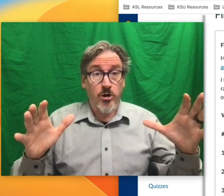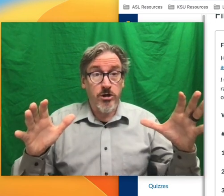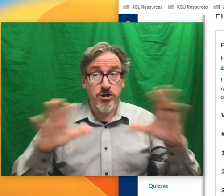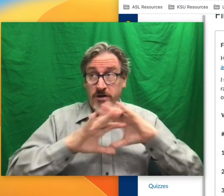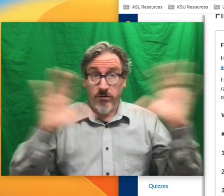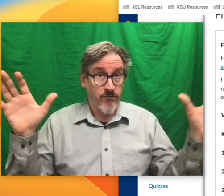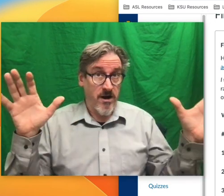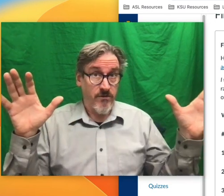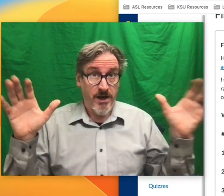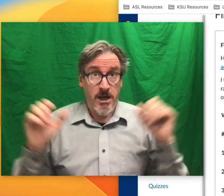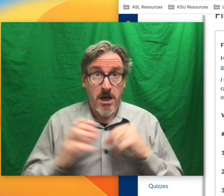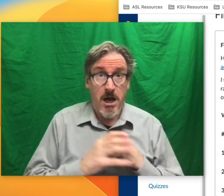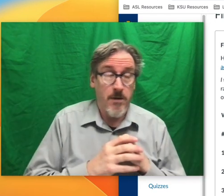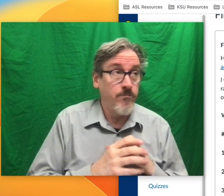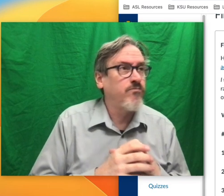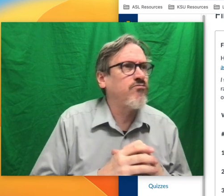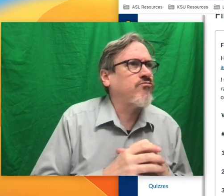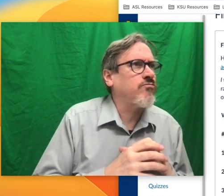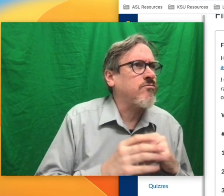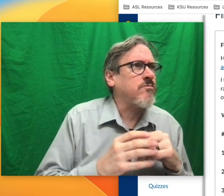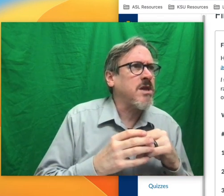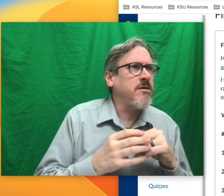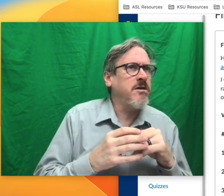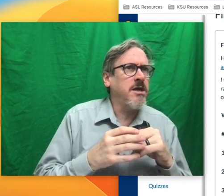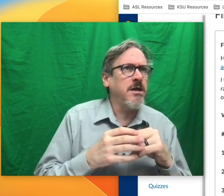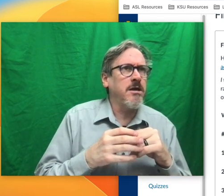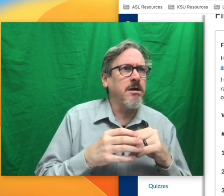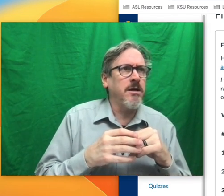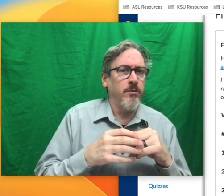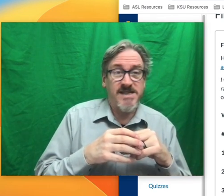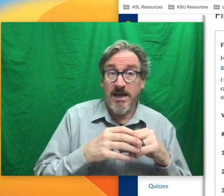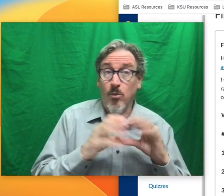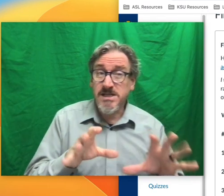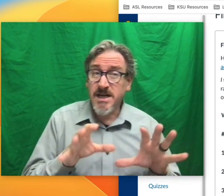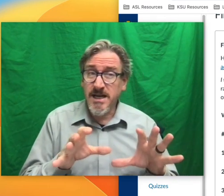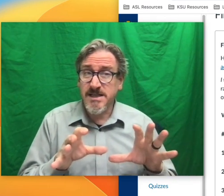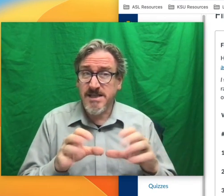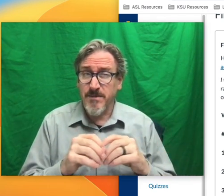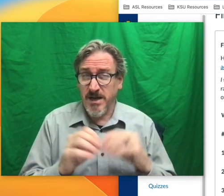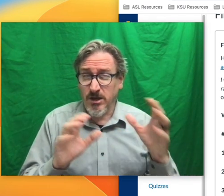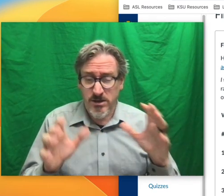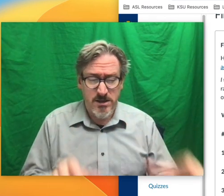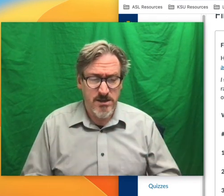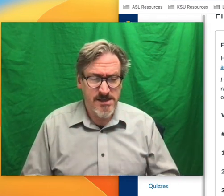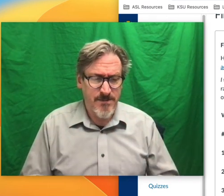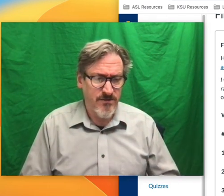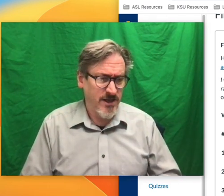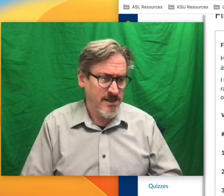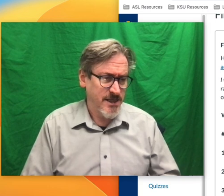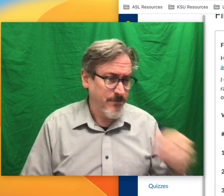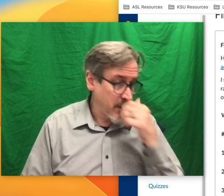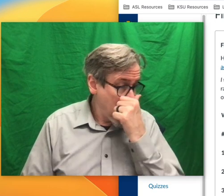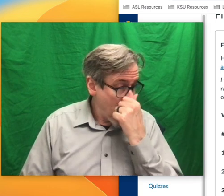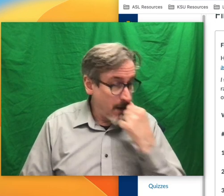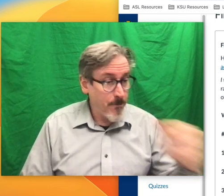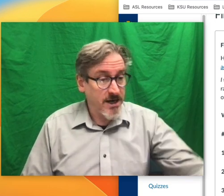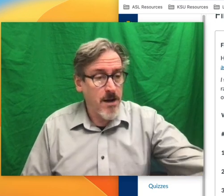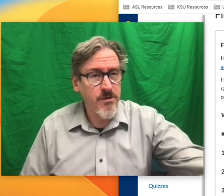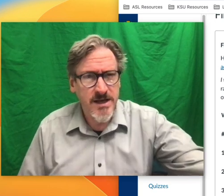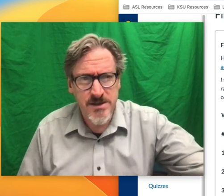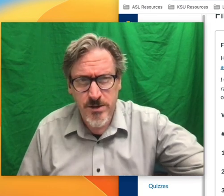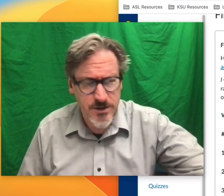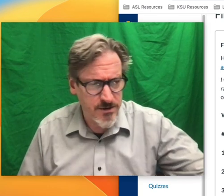Good work generally for everybody. Um, the it wasn't an easy assignment. It looked deceptively easy,